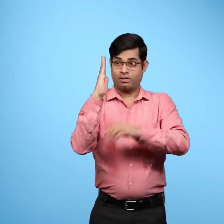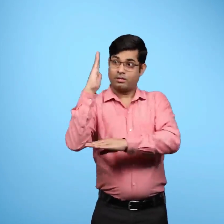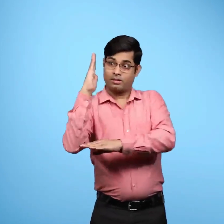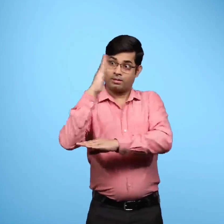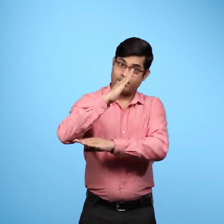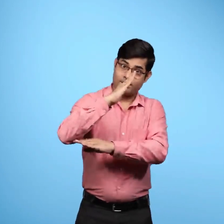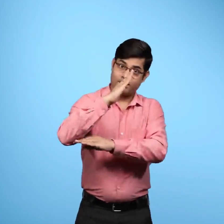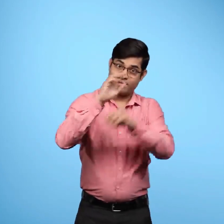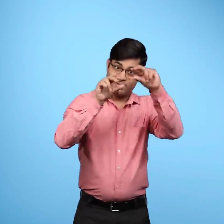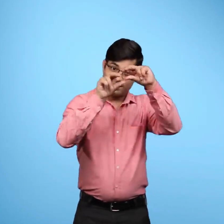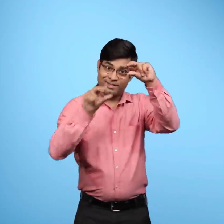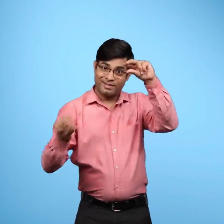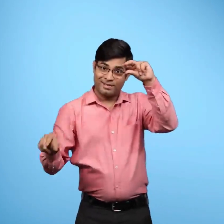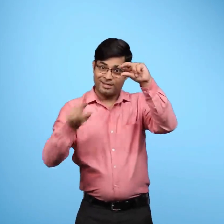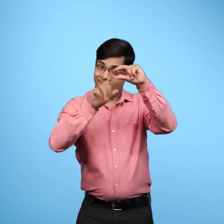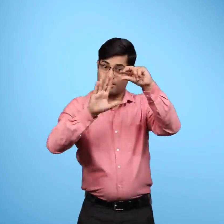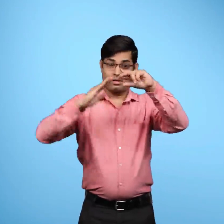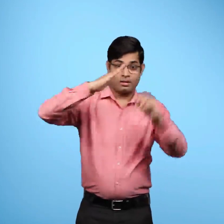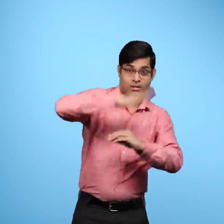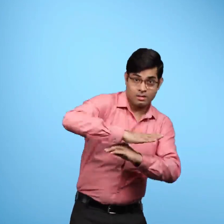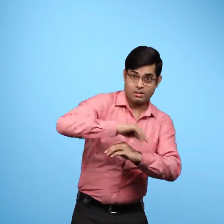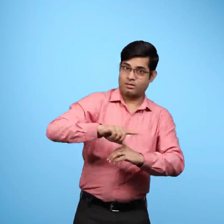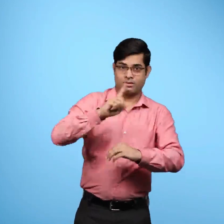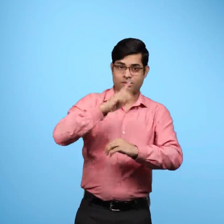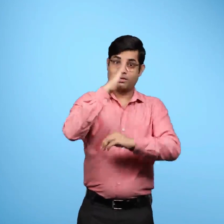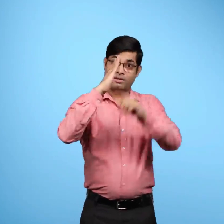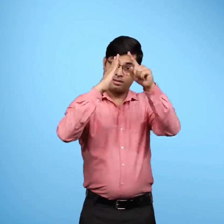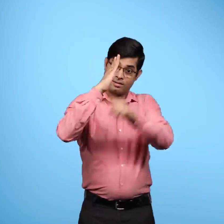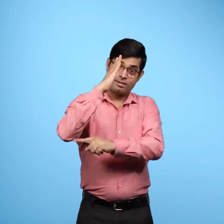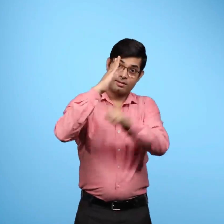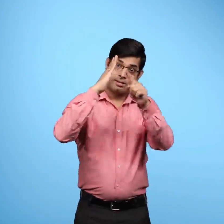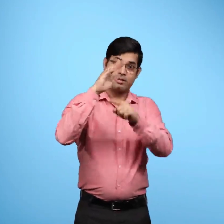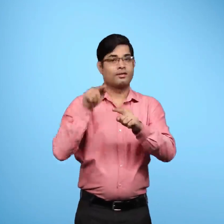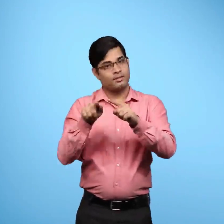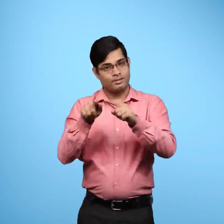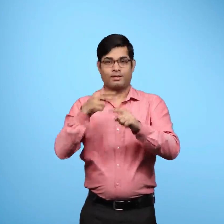Slanting position is neither standing nor sleeping.